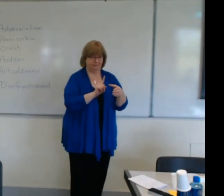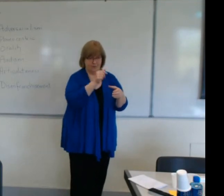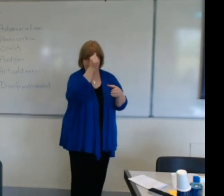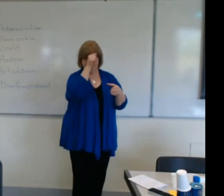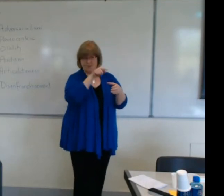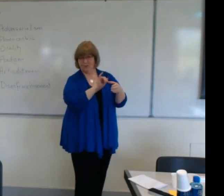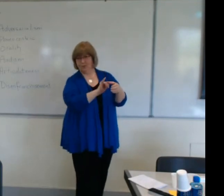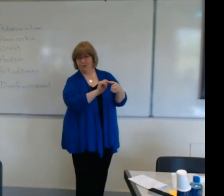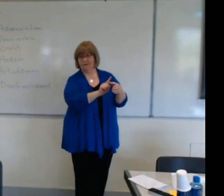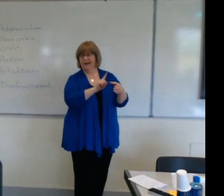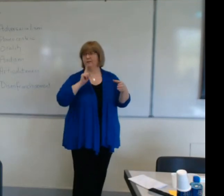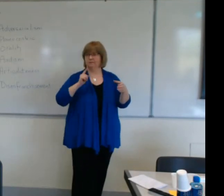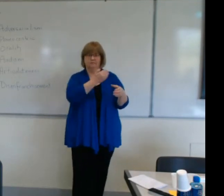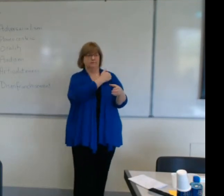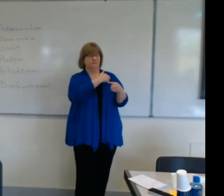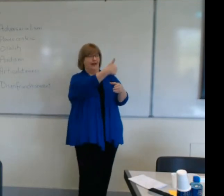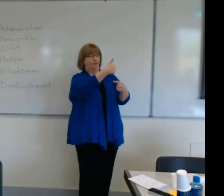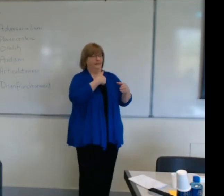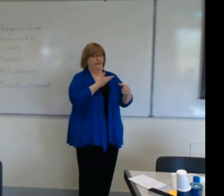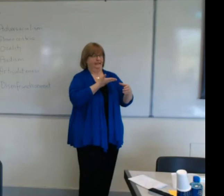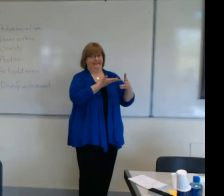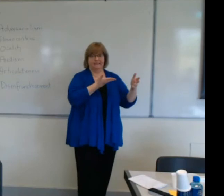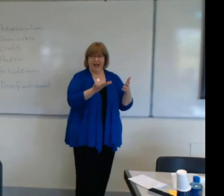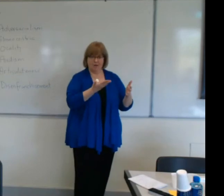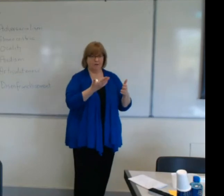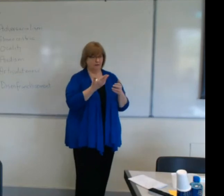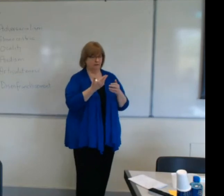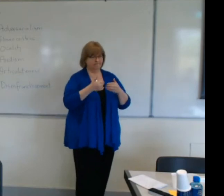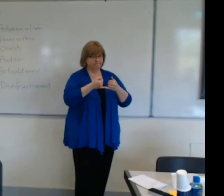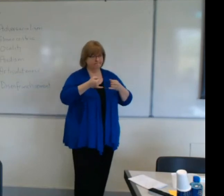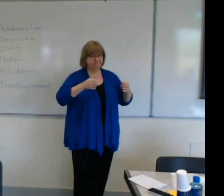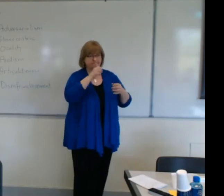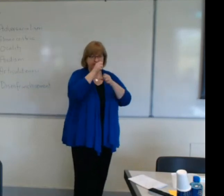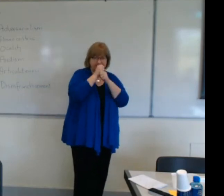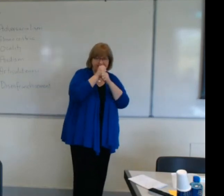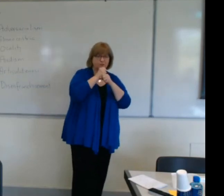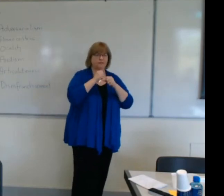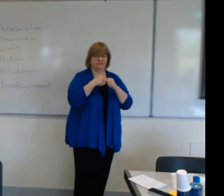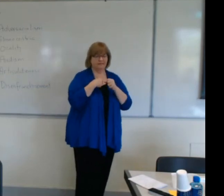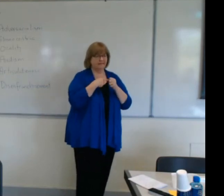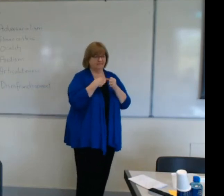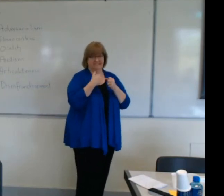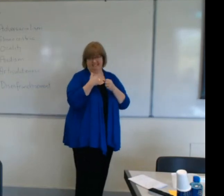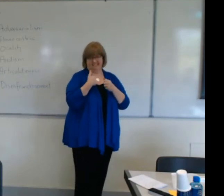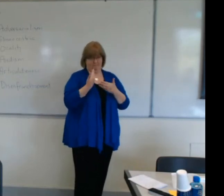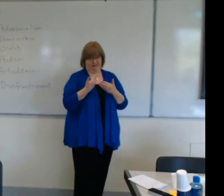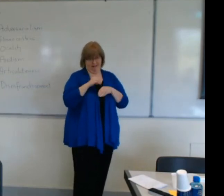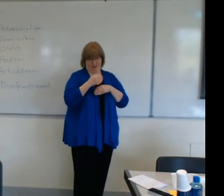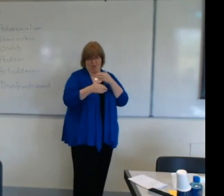mentioned, there is the knowing that a deaf person has met that deaf interpreter in the deaf community. And